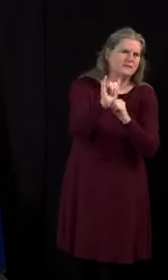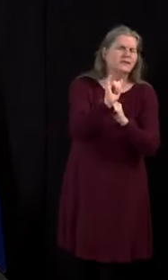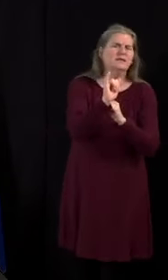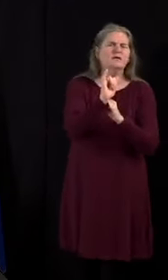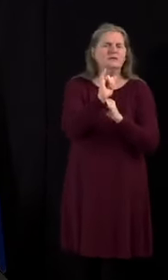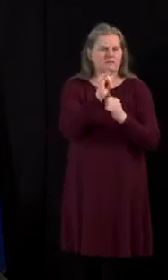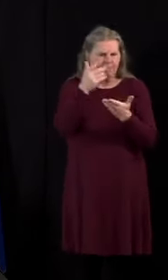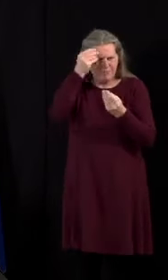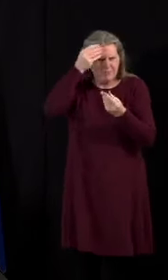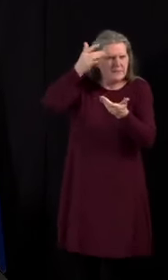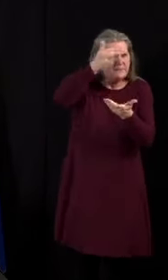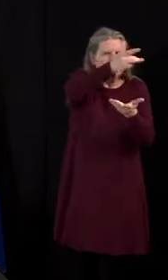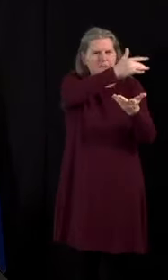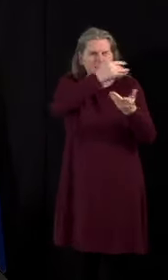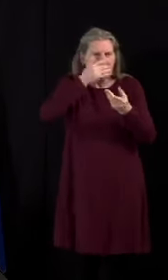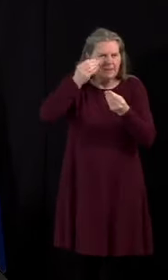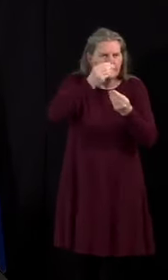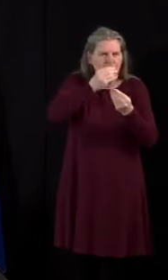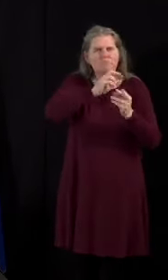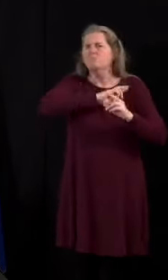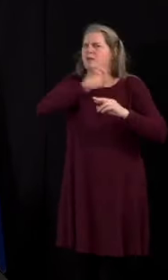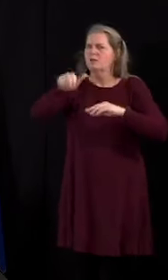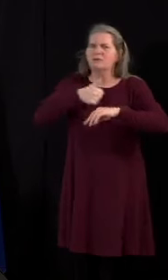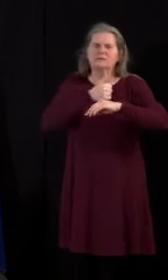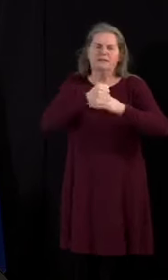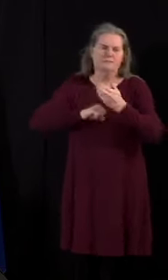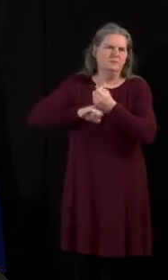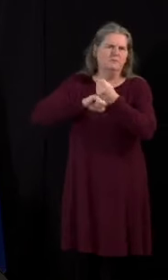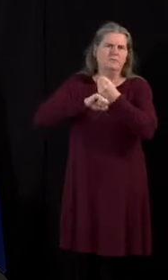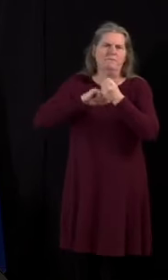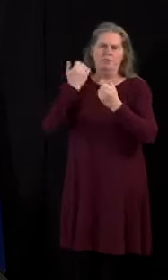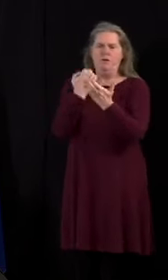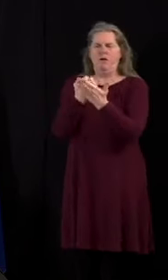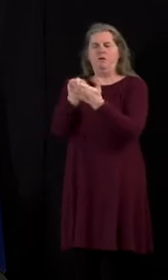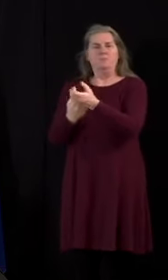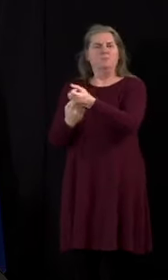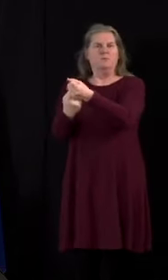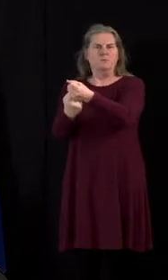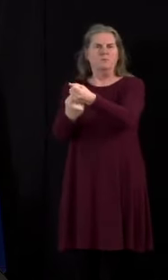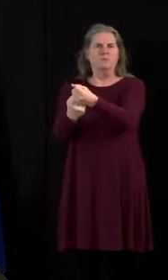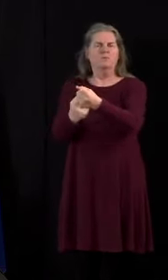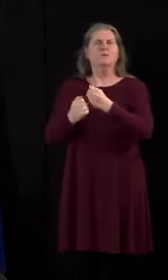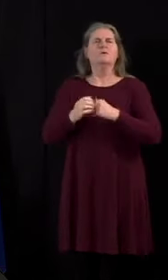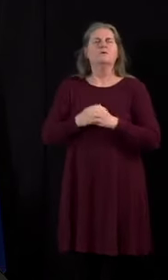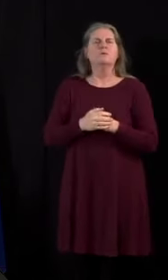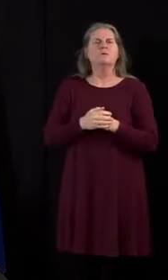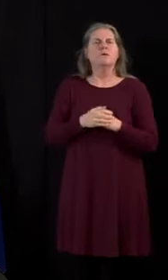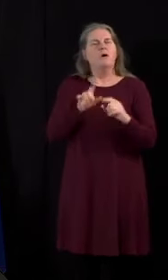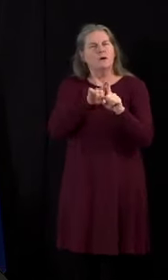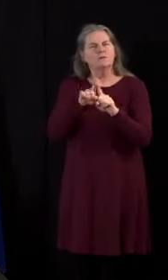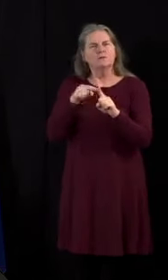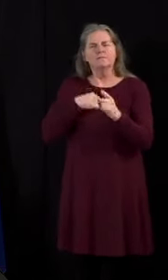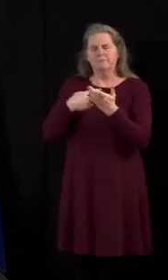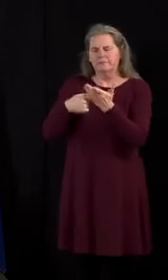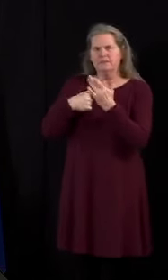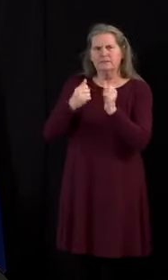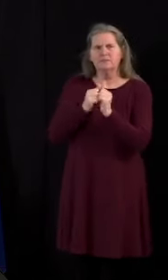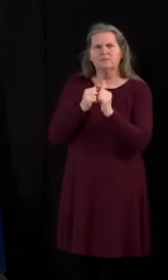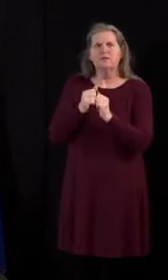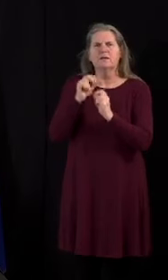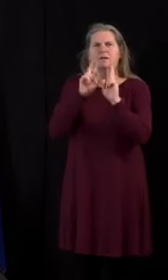forward more supports for our economy. As well, I've been in dialogue with